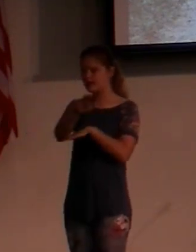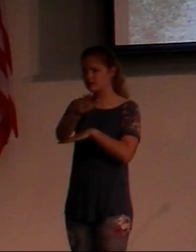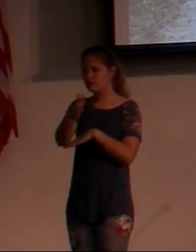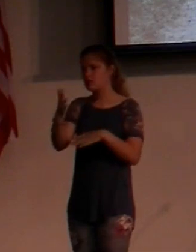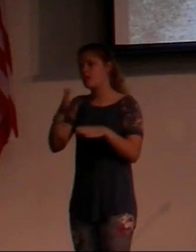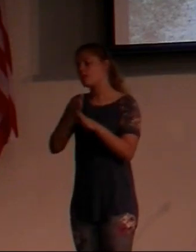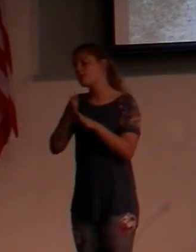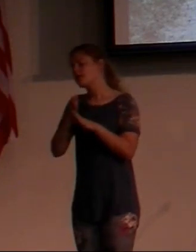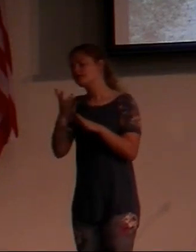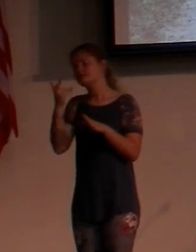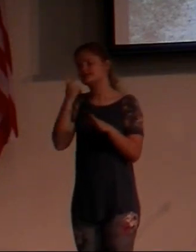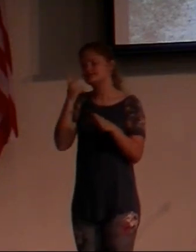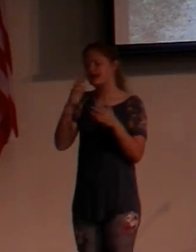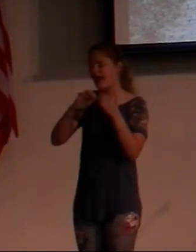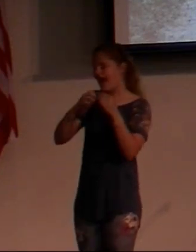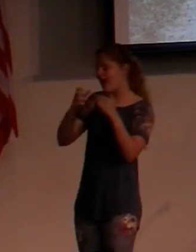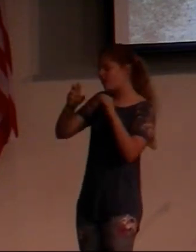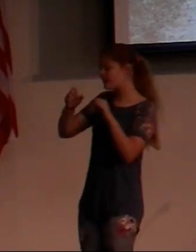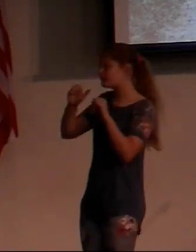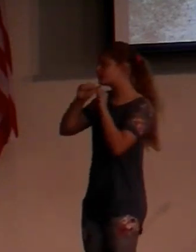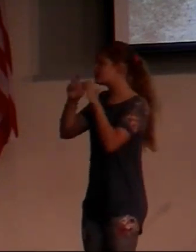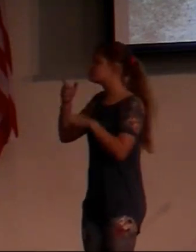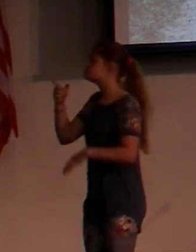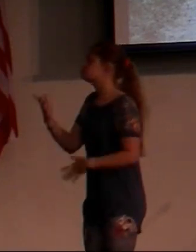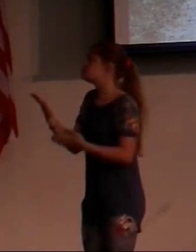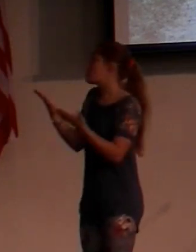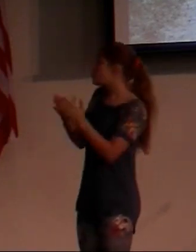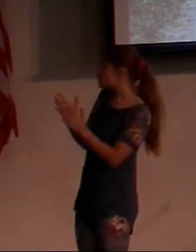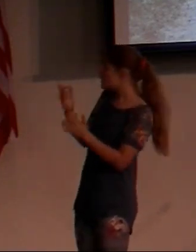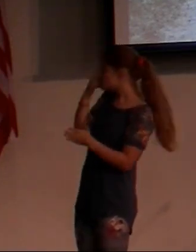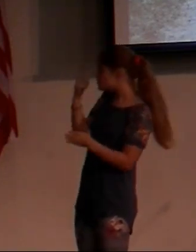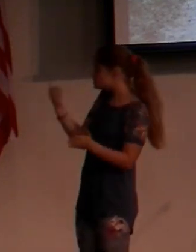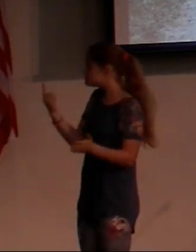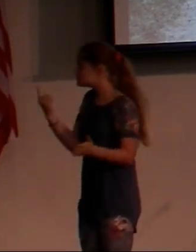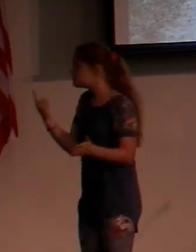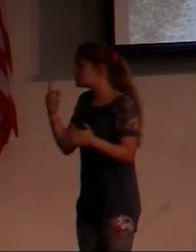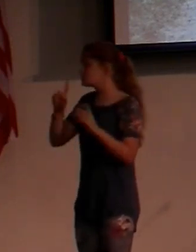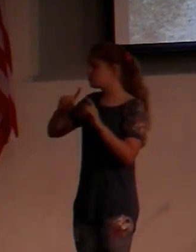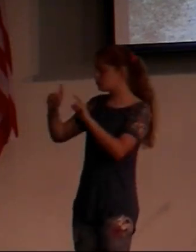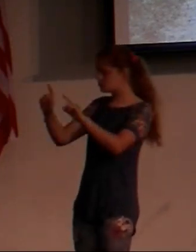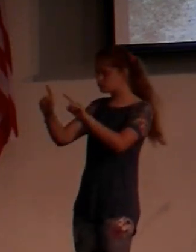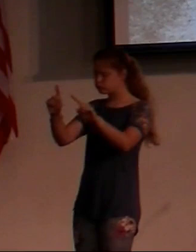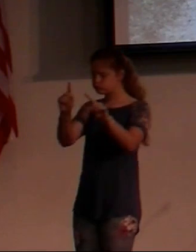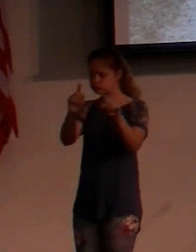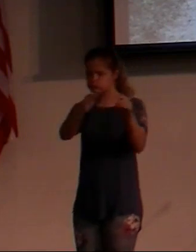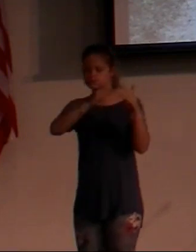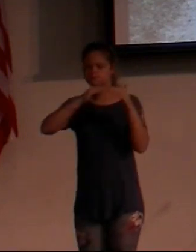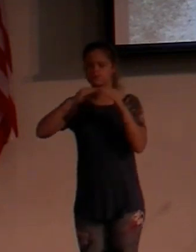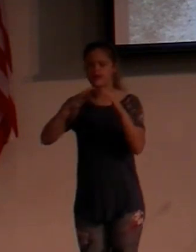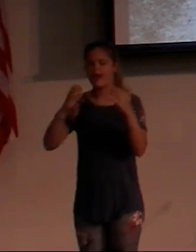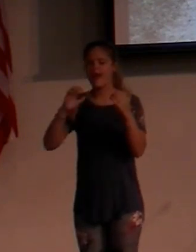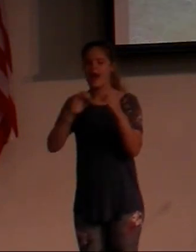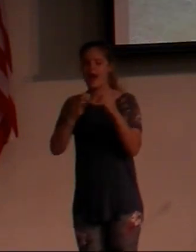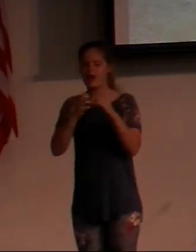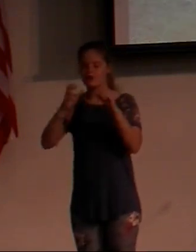we can bless them, if there's something we can pray for them about. So we're just going out in the neighborhoods, seeing how we can bless that